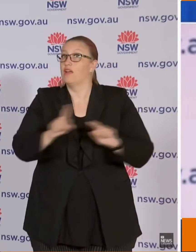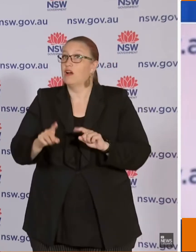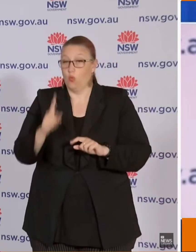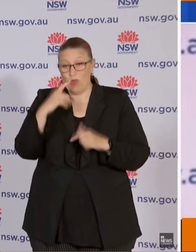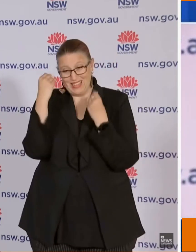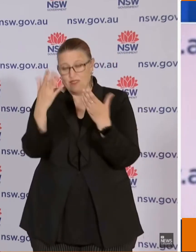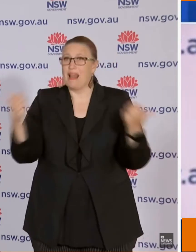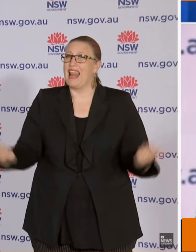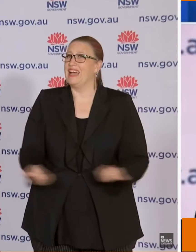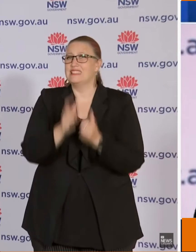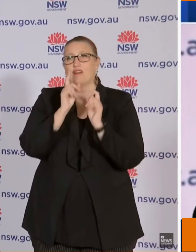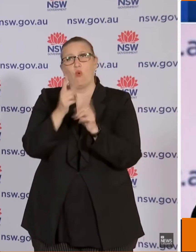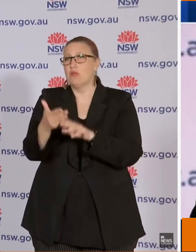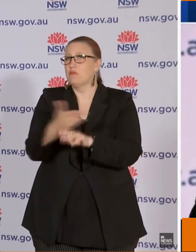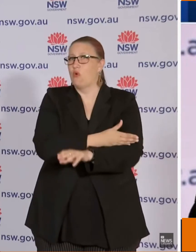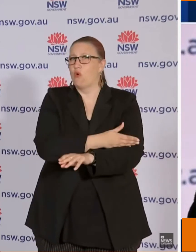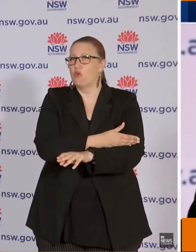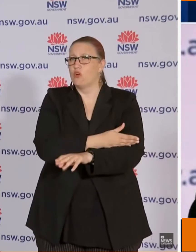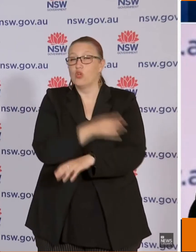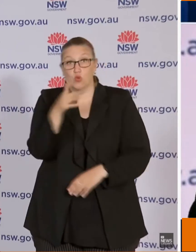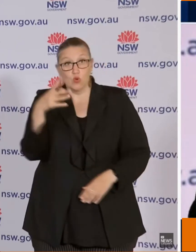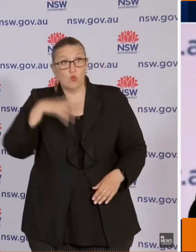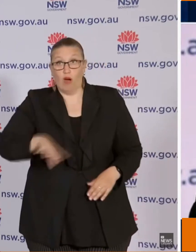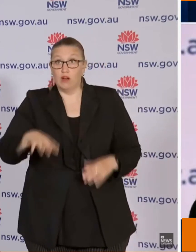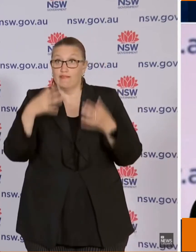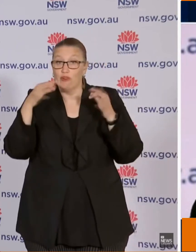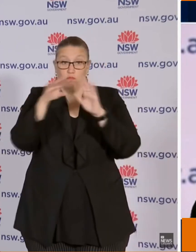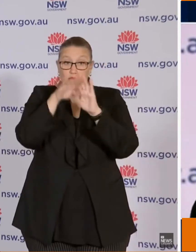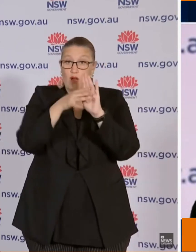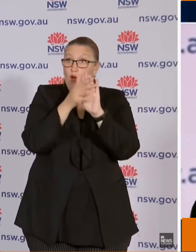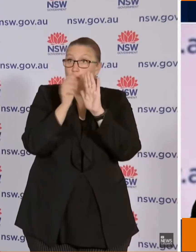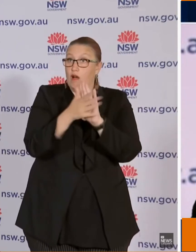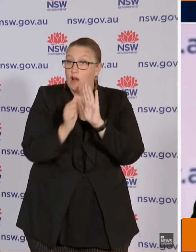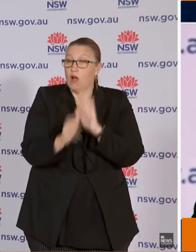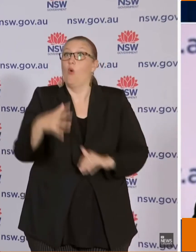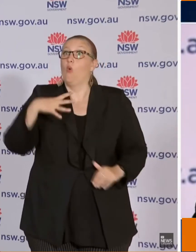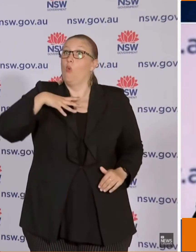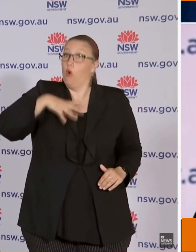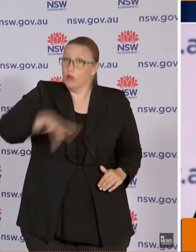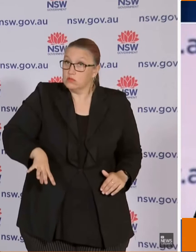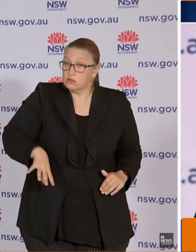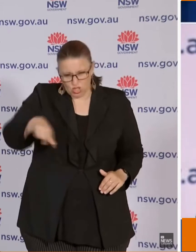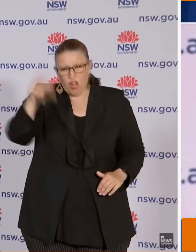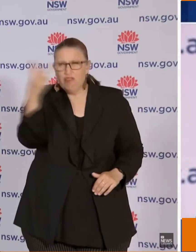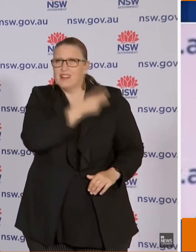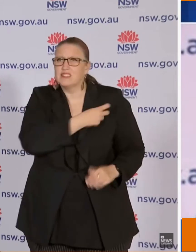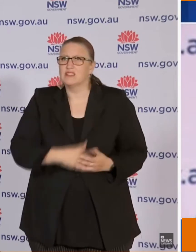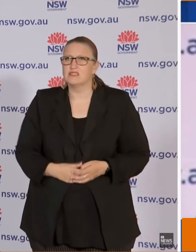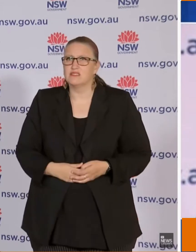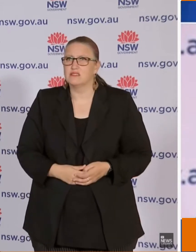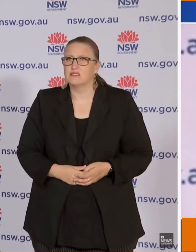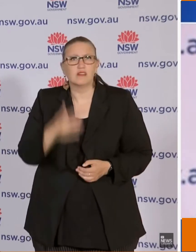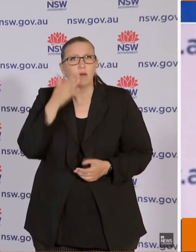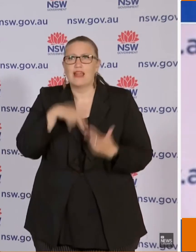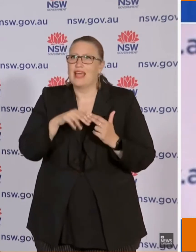come with 70%, that come with 80%, please get vaccinated. But that is why, whether it's our Indigenous